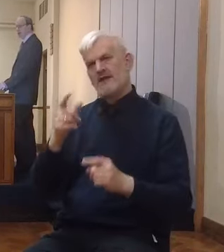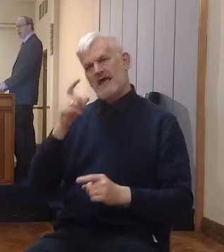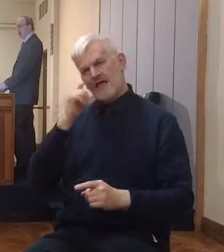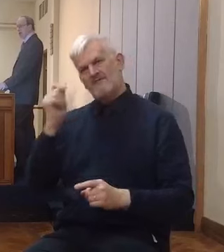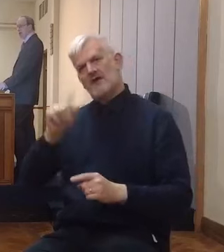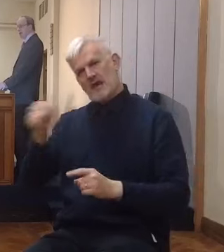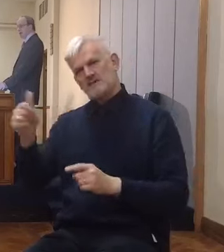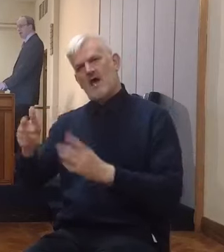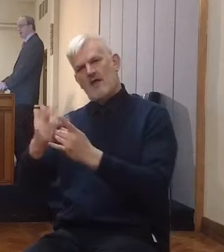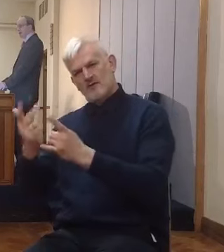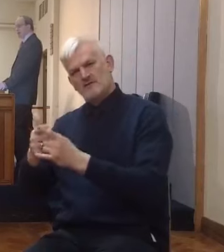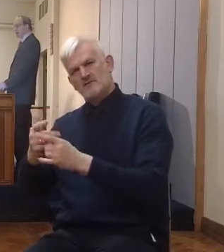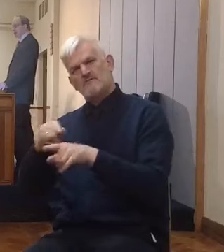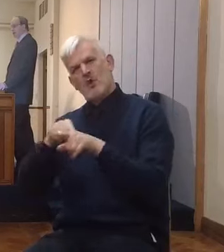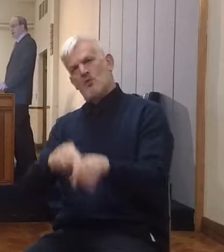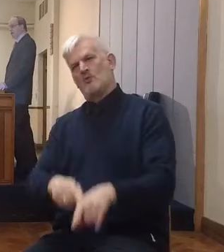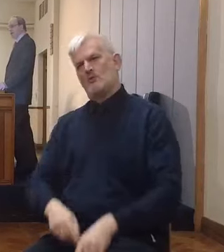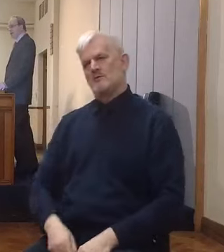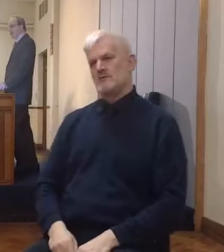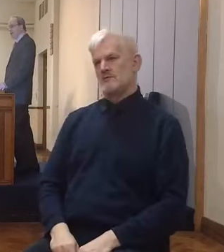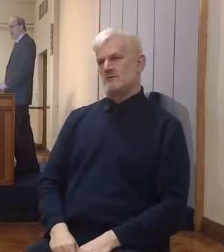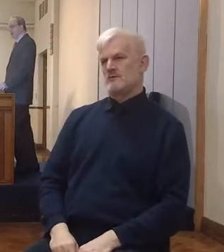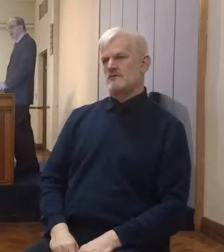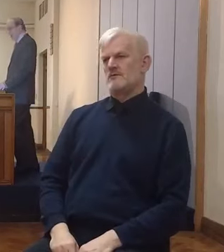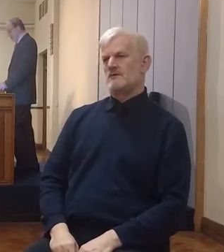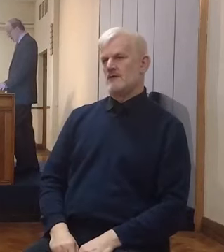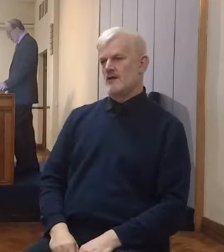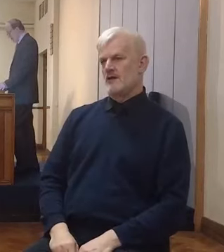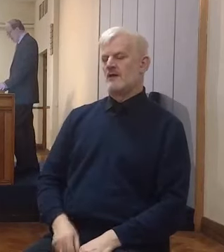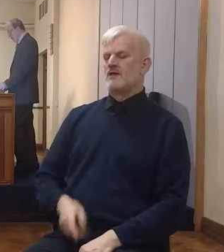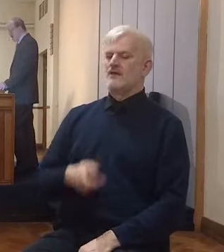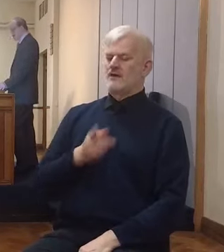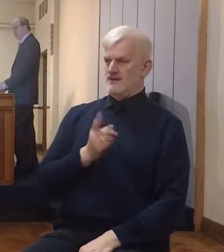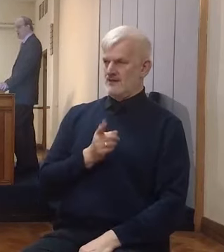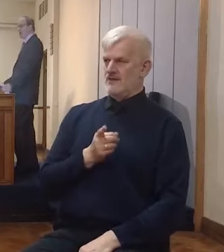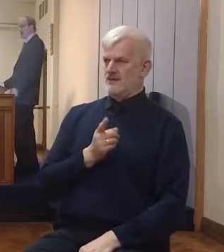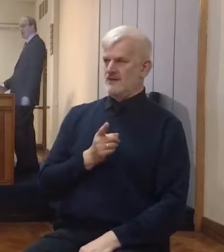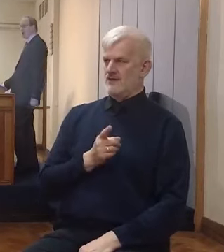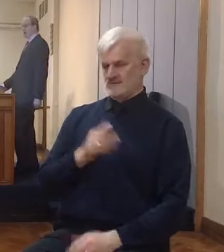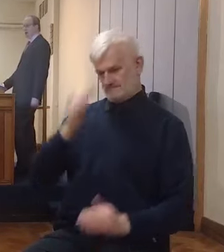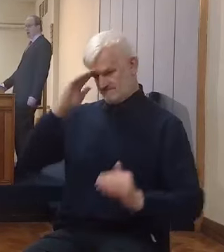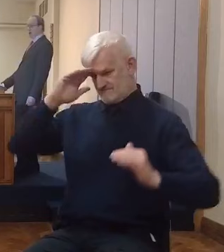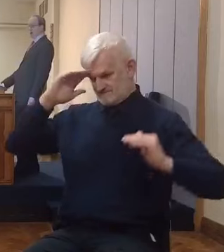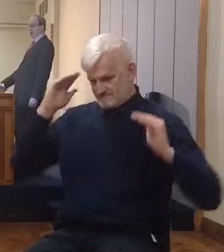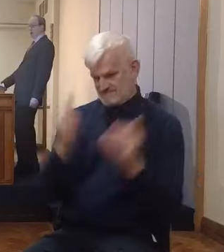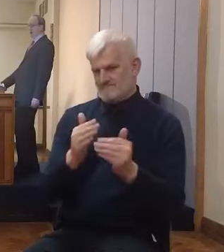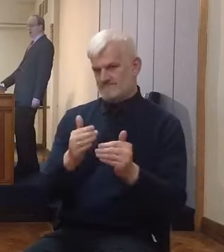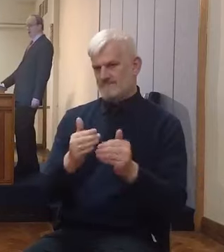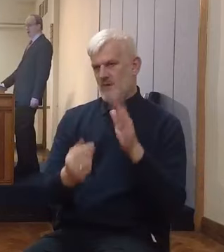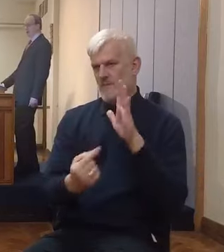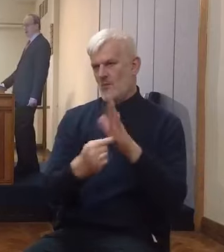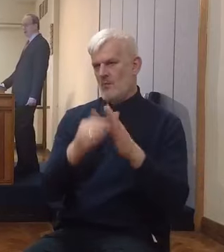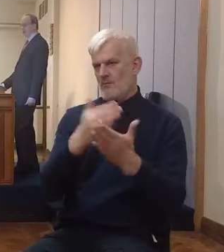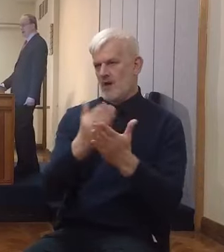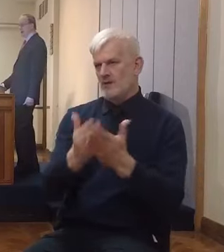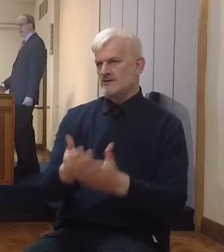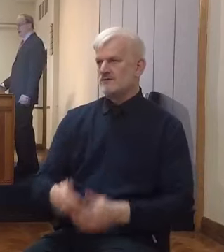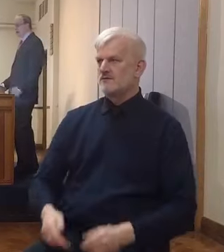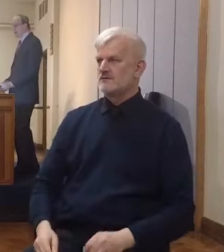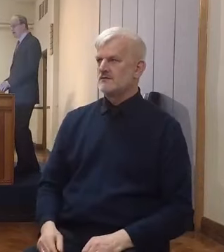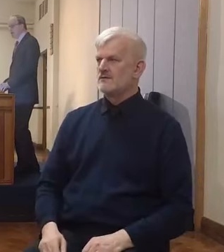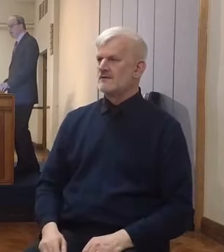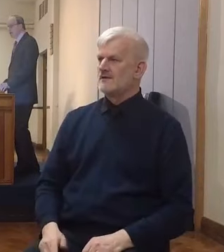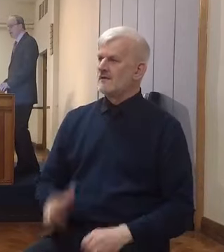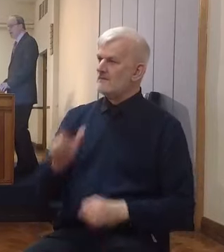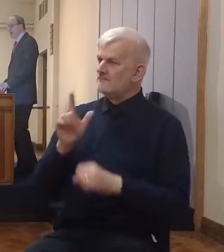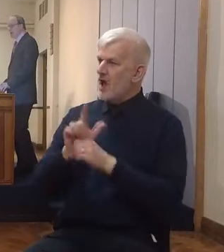followed suit, and that makes such a difference to get the whole heart of the ark. Luther was brilliant at this. Not